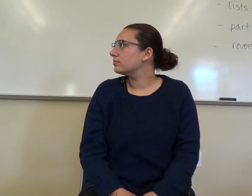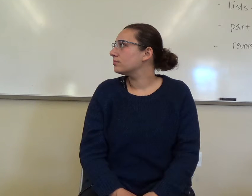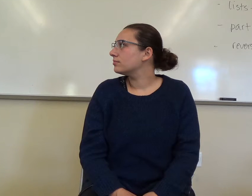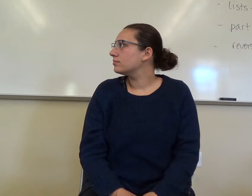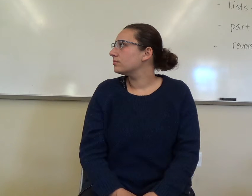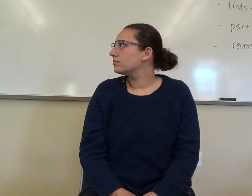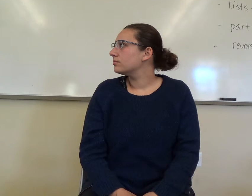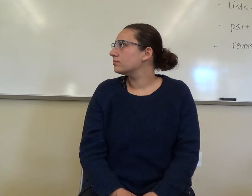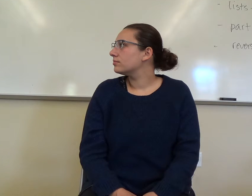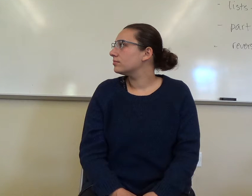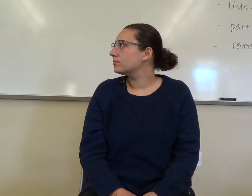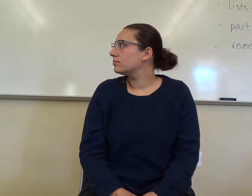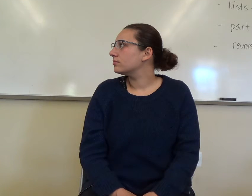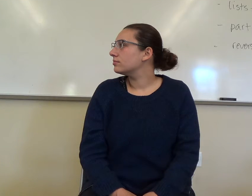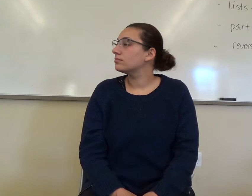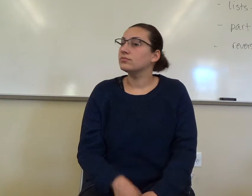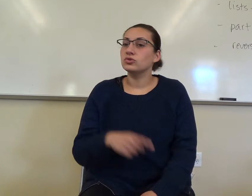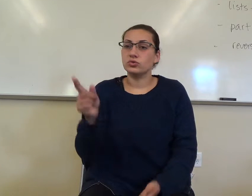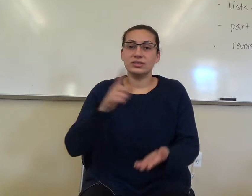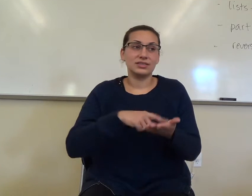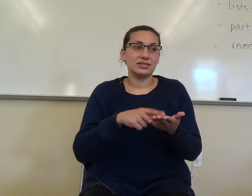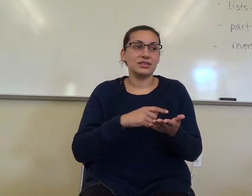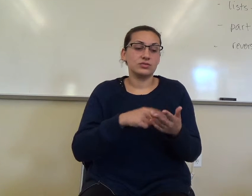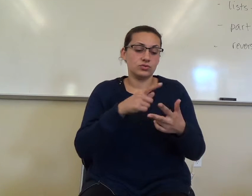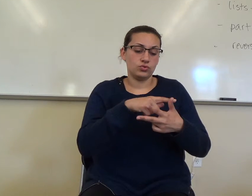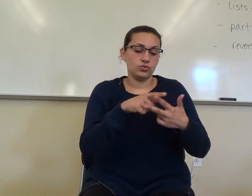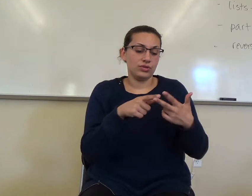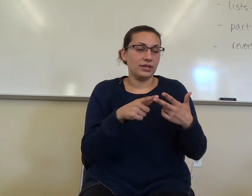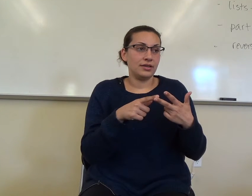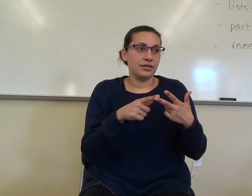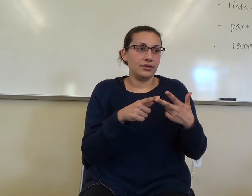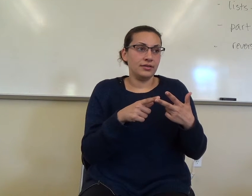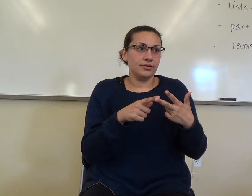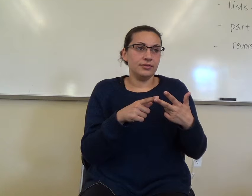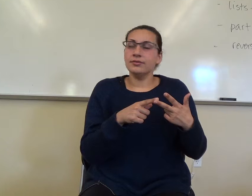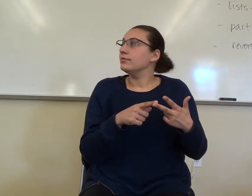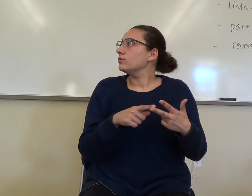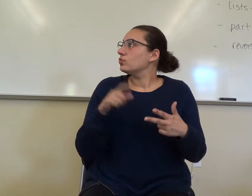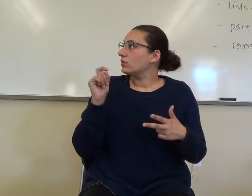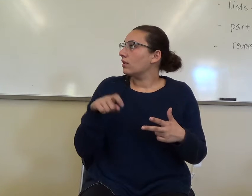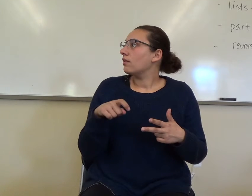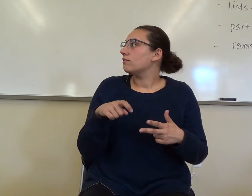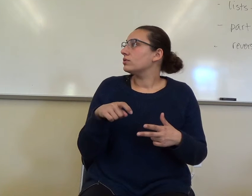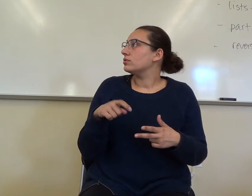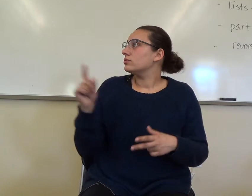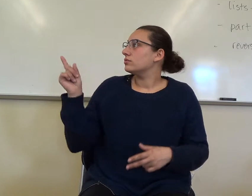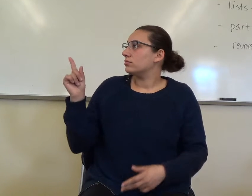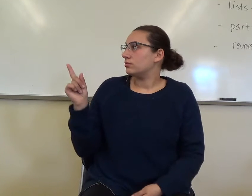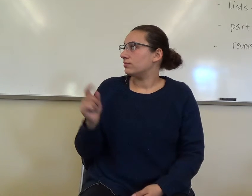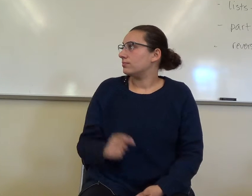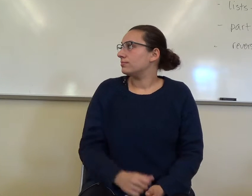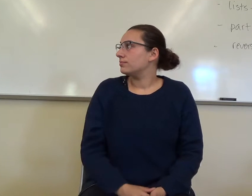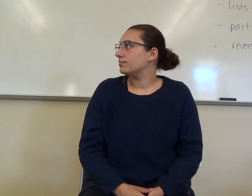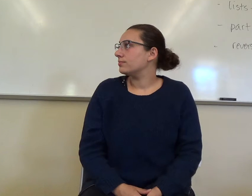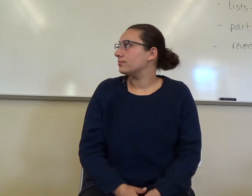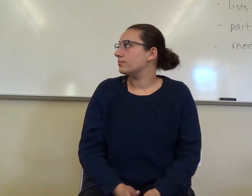If you were going to discuss those three things, then you'd have to do this, right?